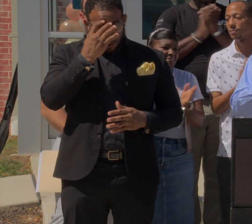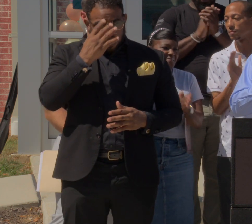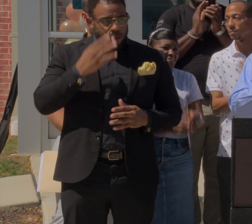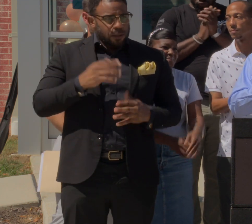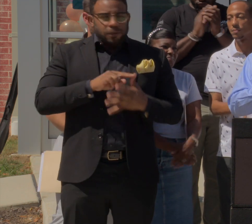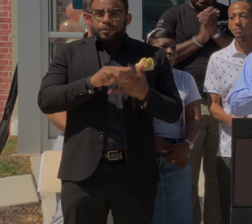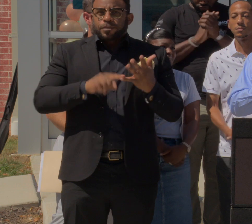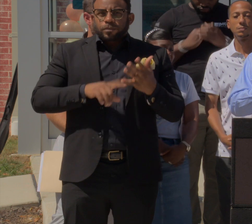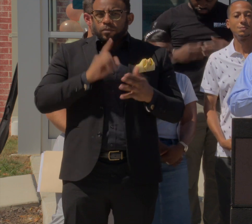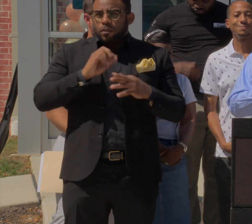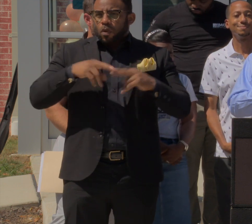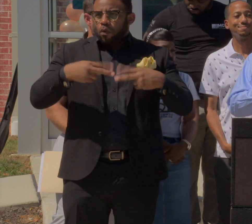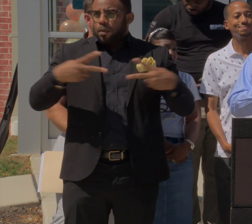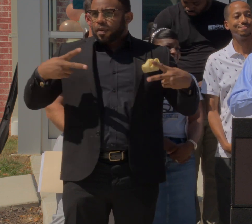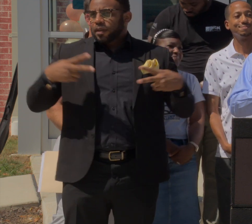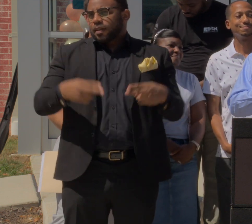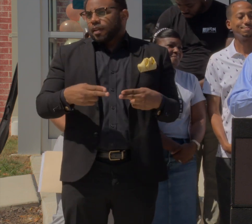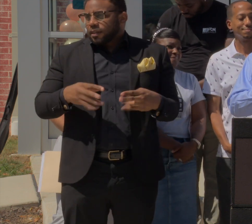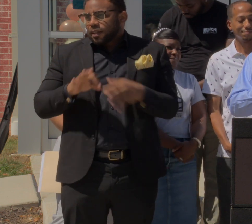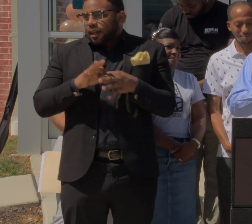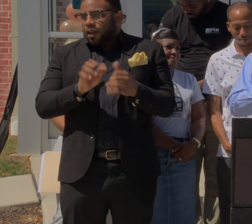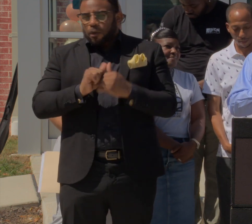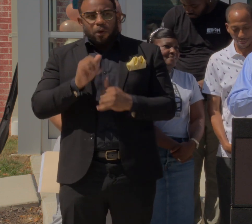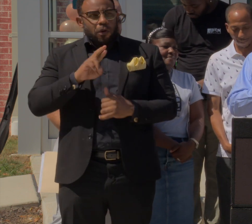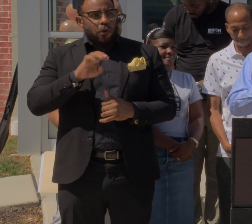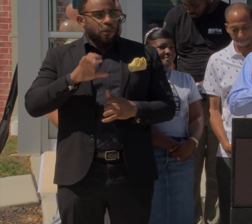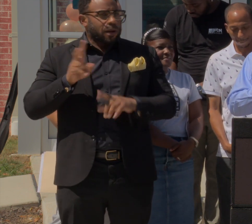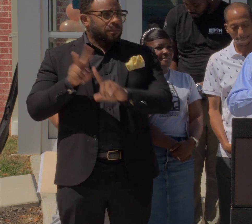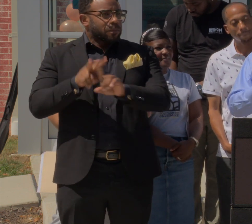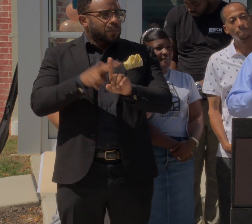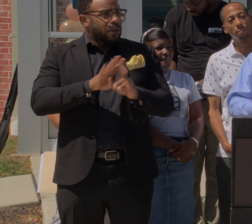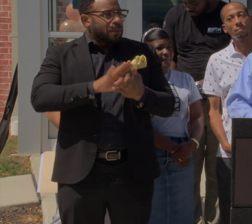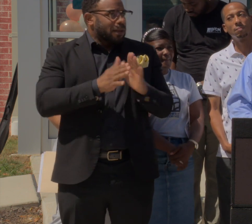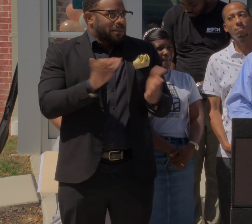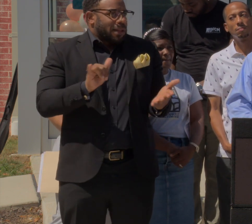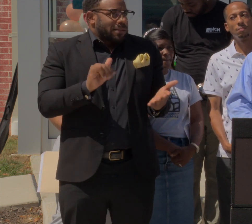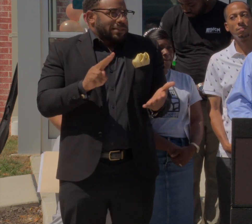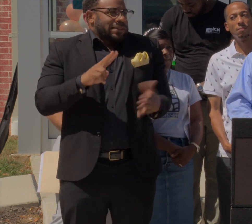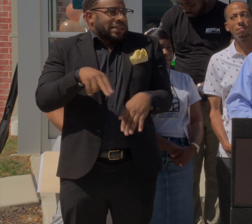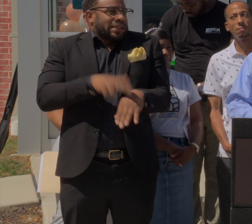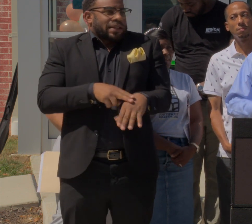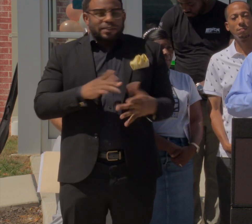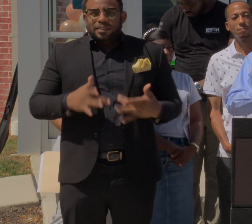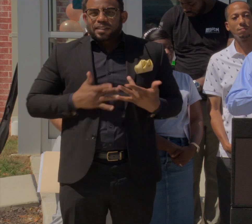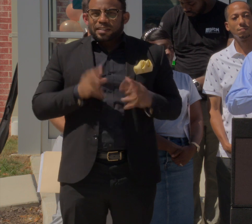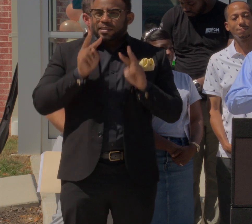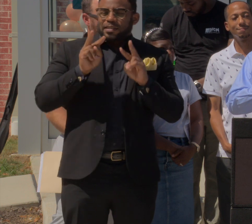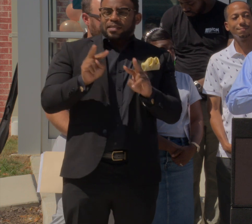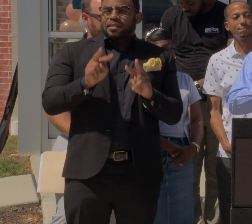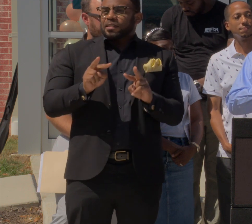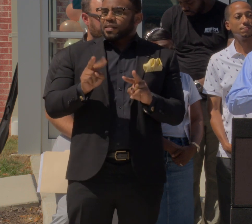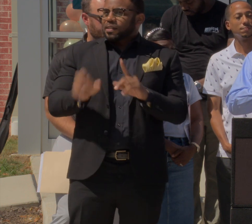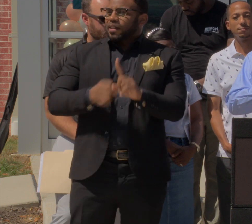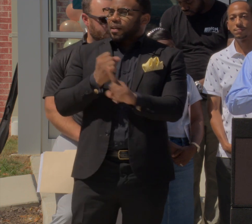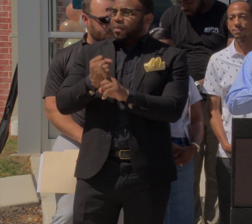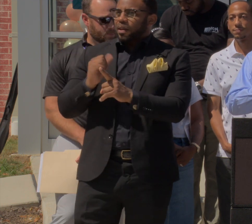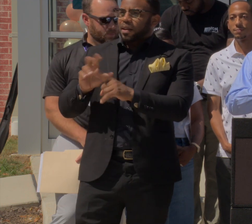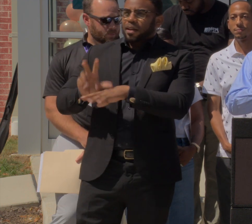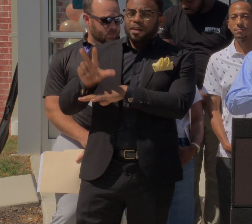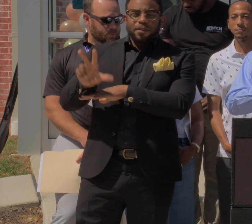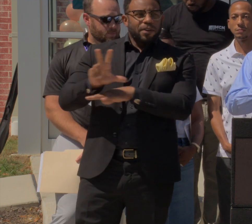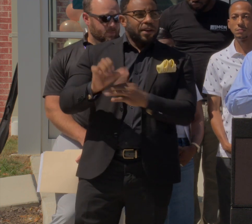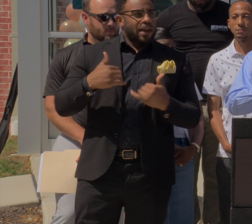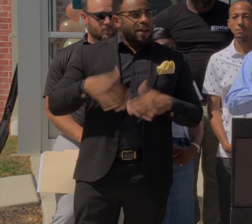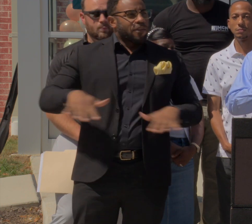These ribbon cuttings in connection with our Rec Rollout has become like second nature, and it's exciting to see the impact that our investments